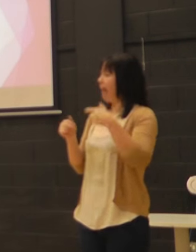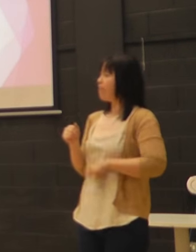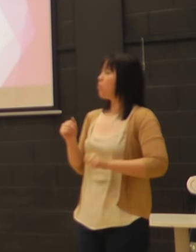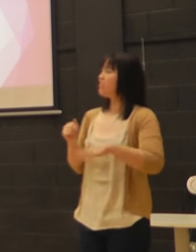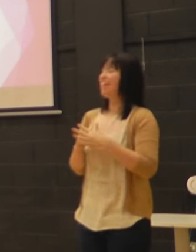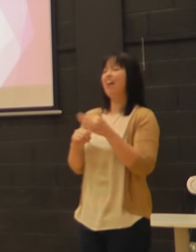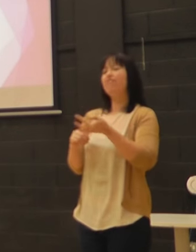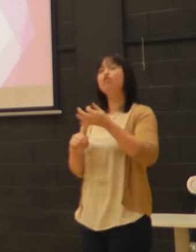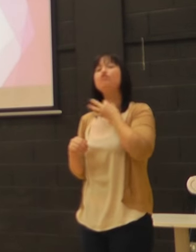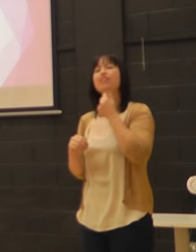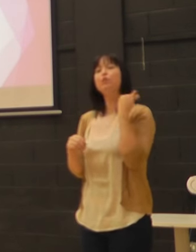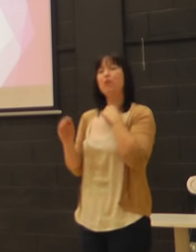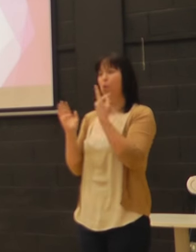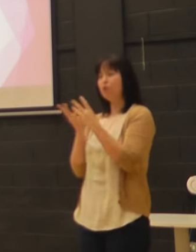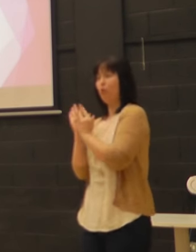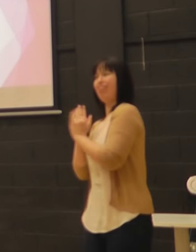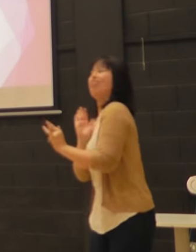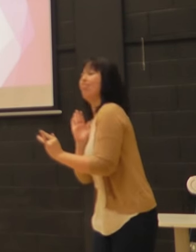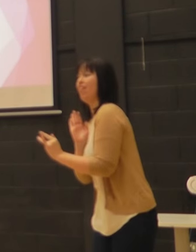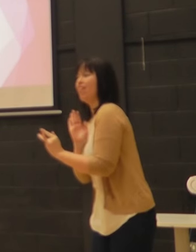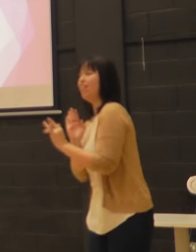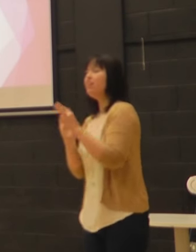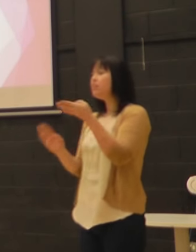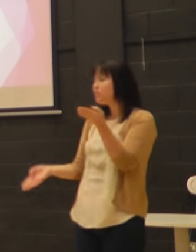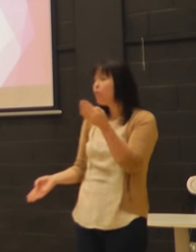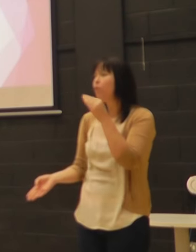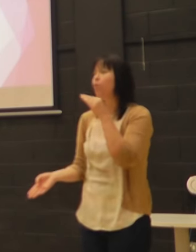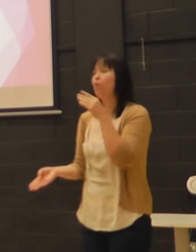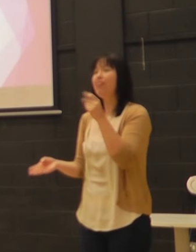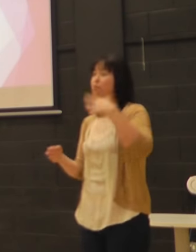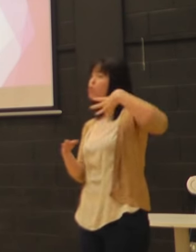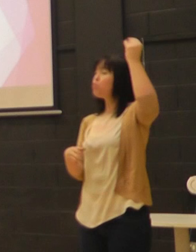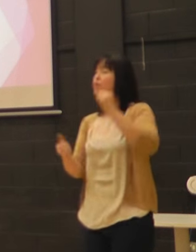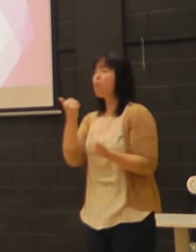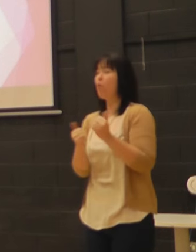abortion, as in to reverse the Supreme Court